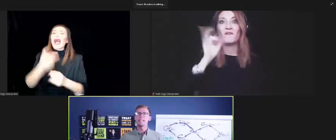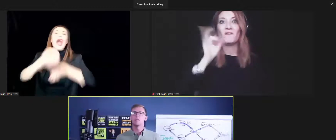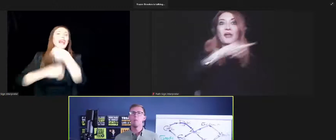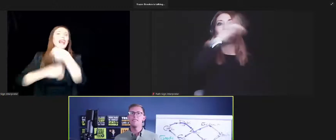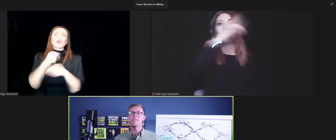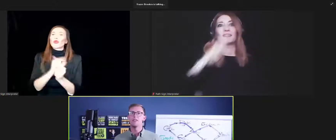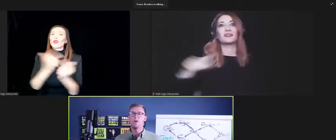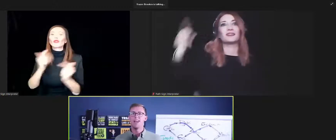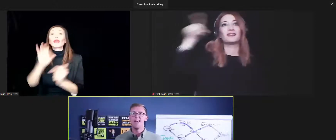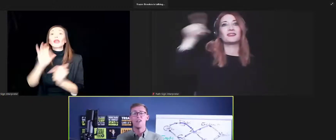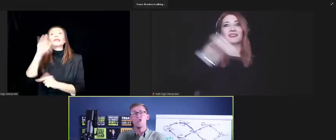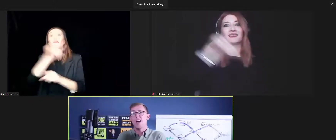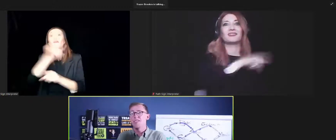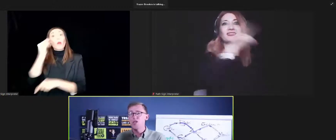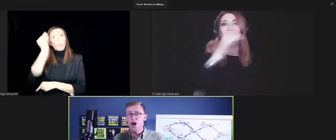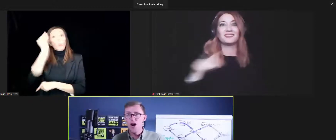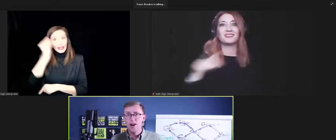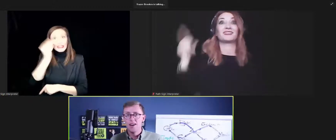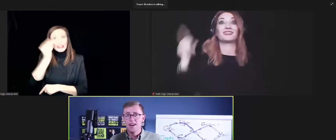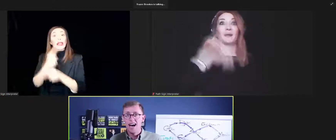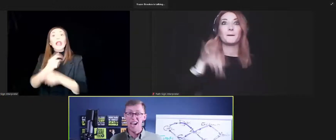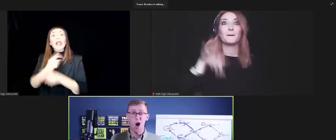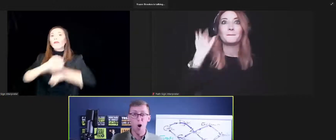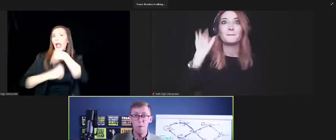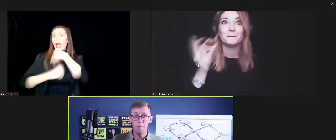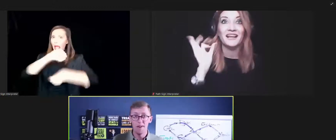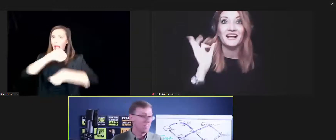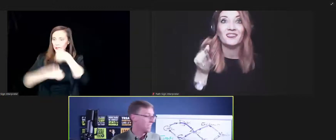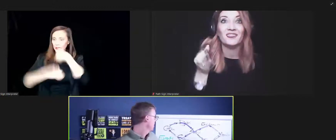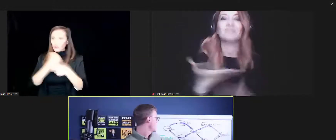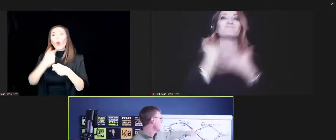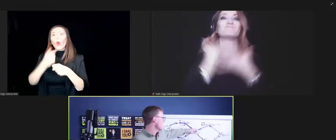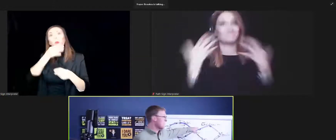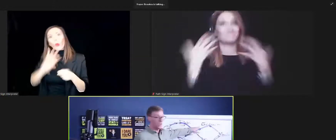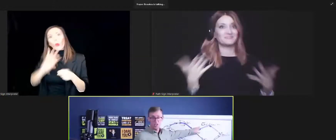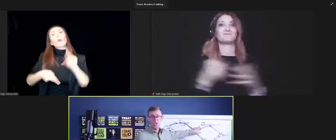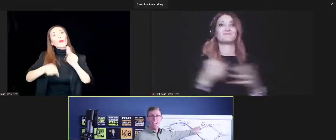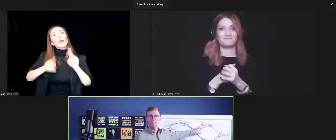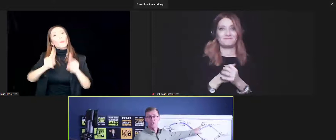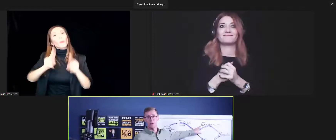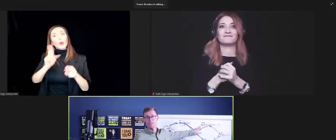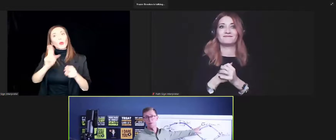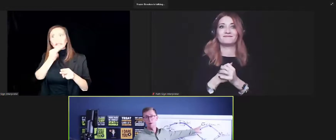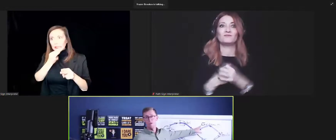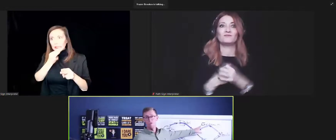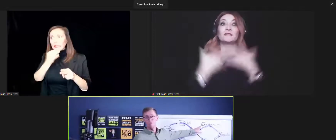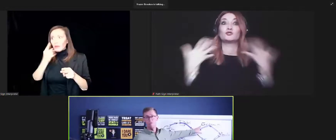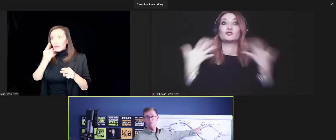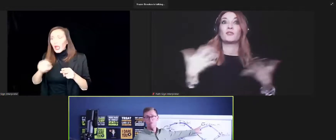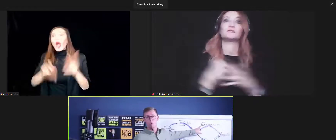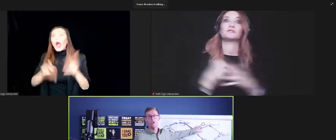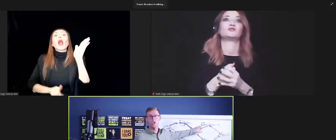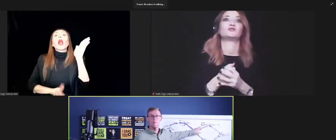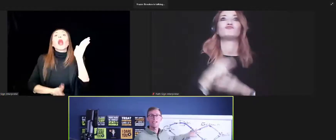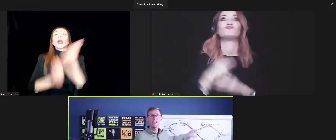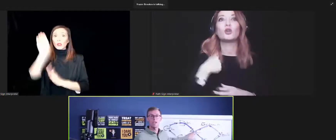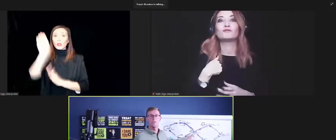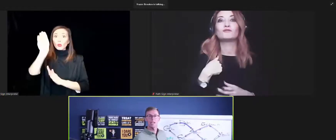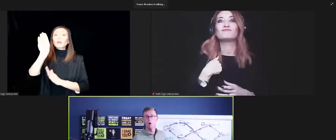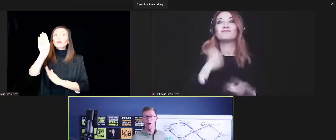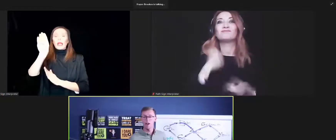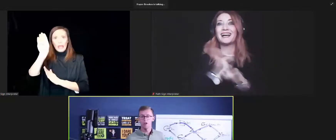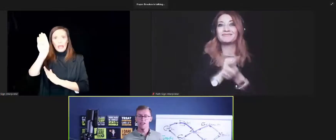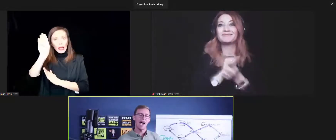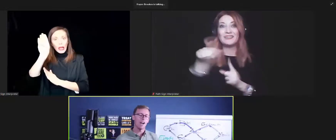leading to the momentum. And chances are, I hope, you're excited for 2021, which is going to make you take